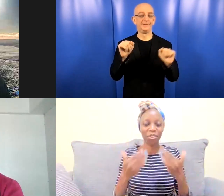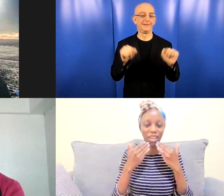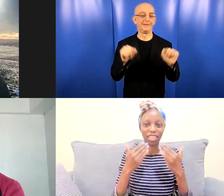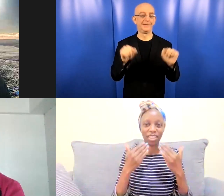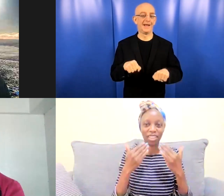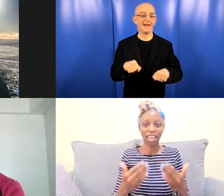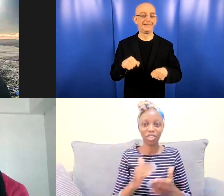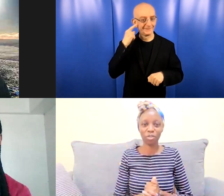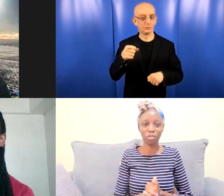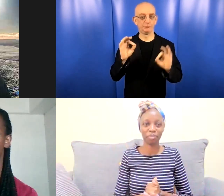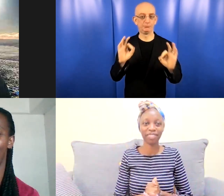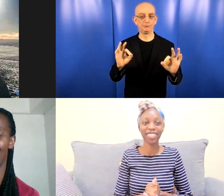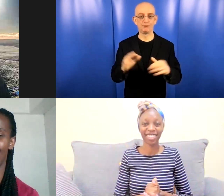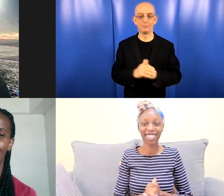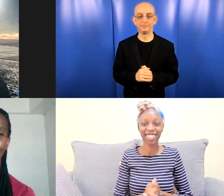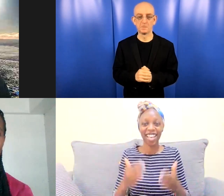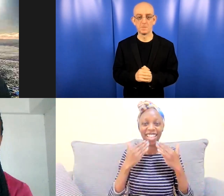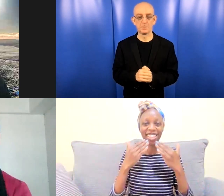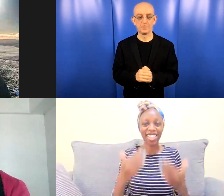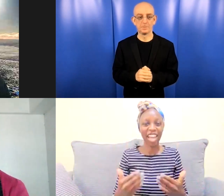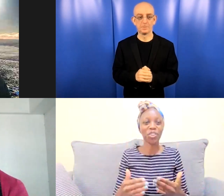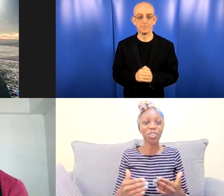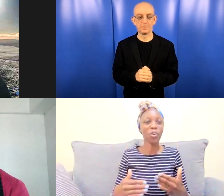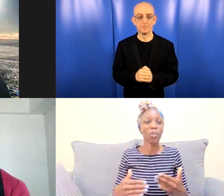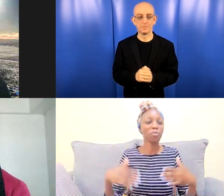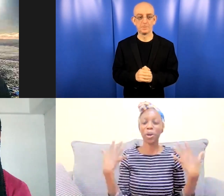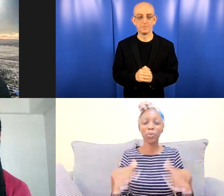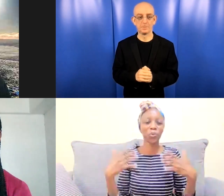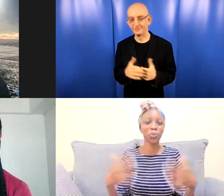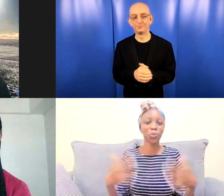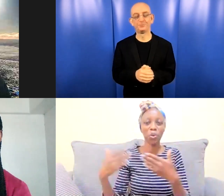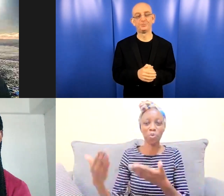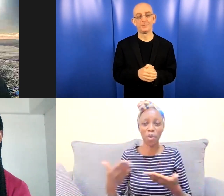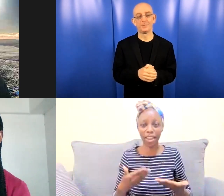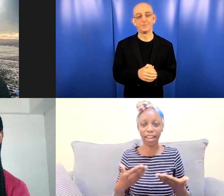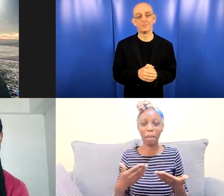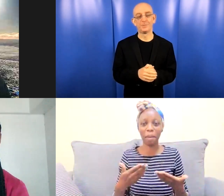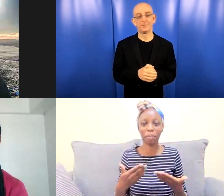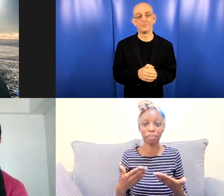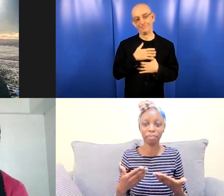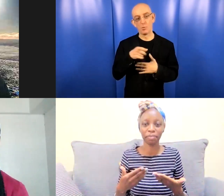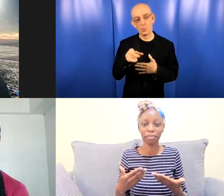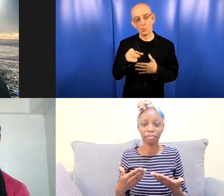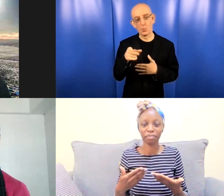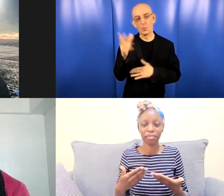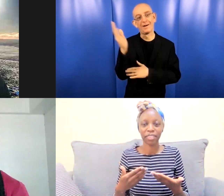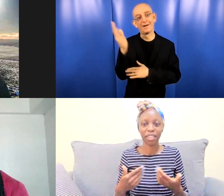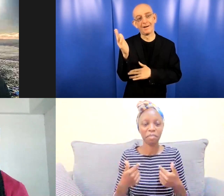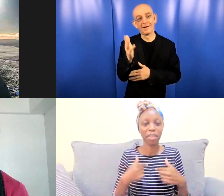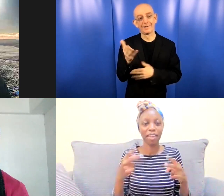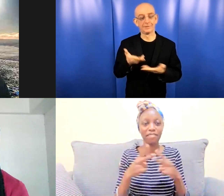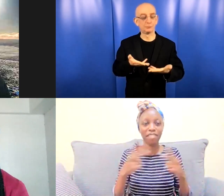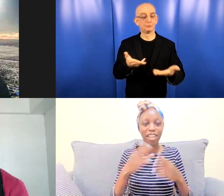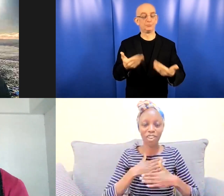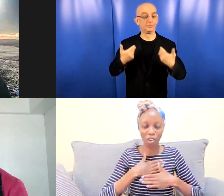thank you so much for the wonderful introduction. I am so